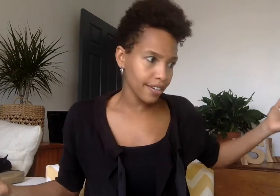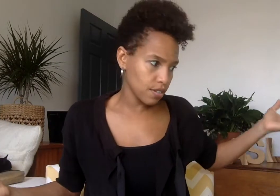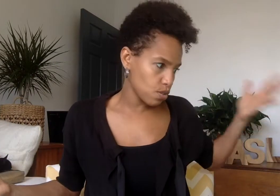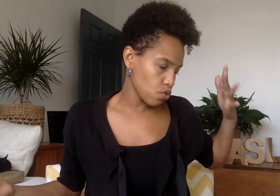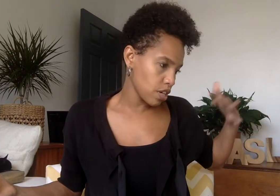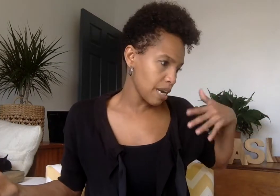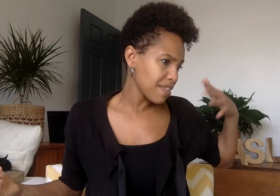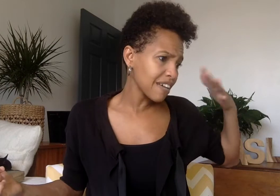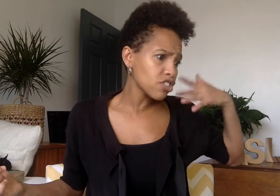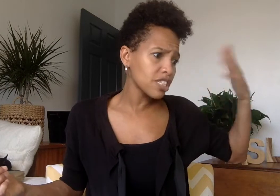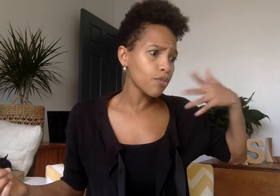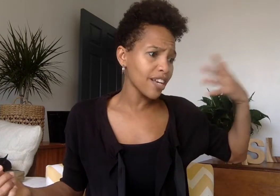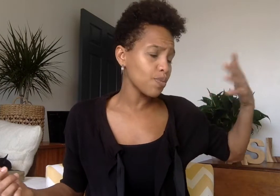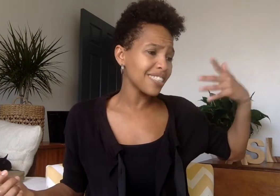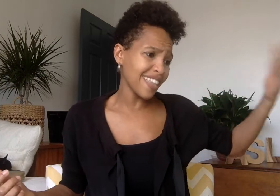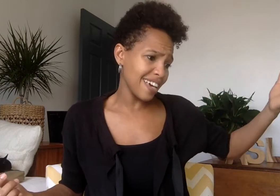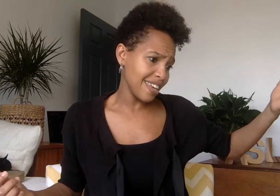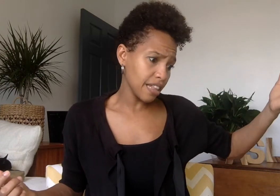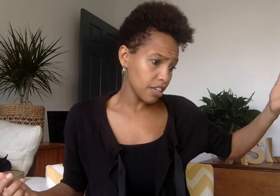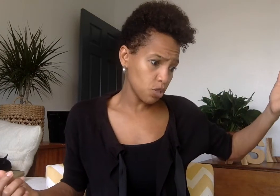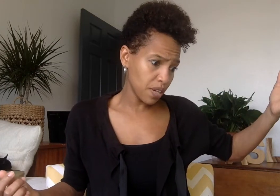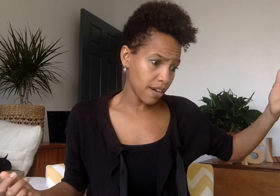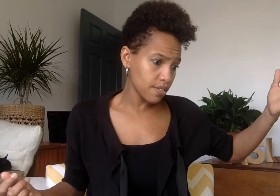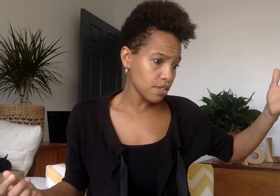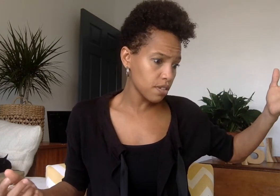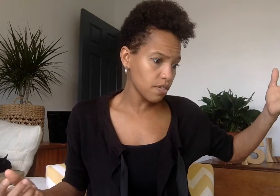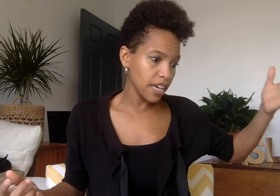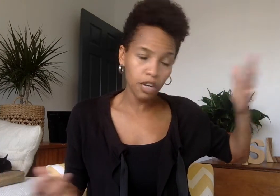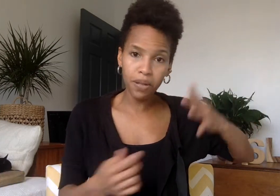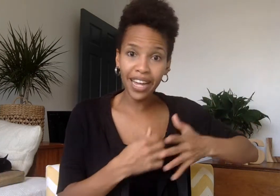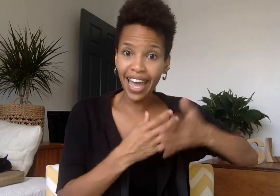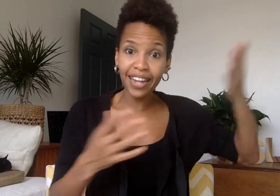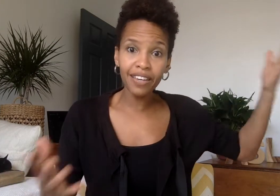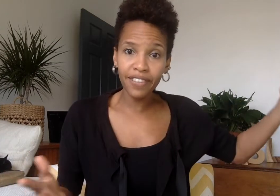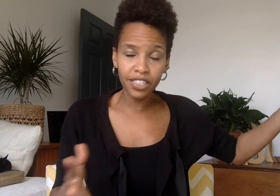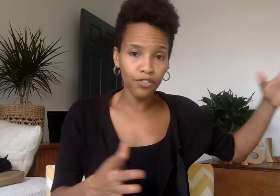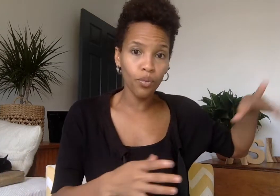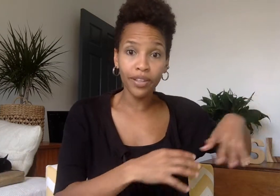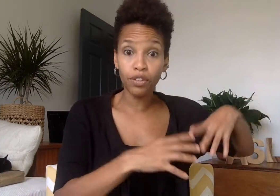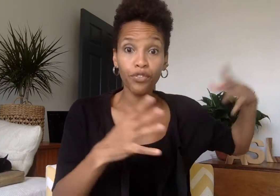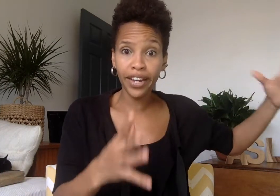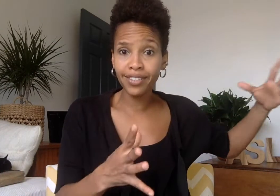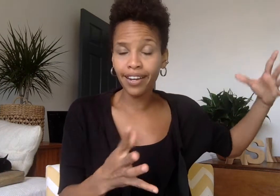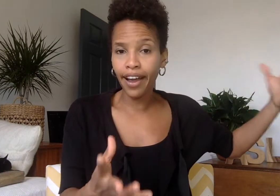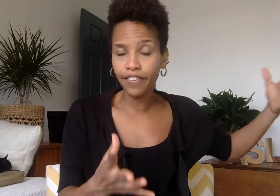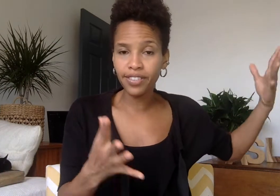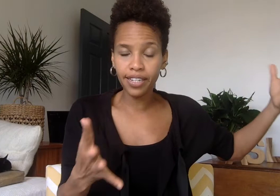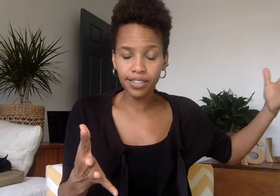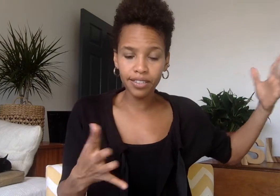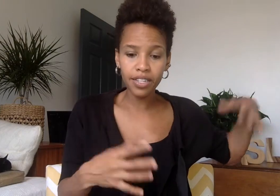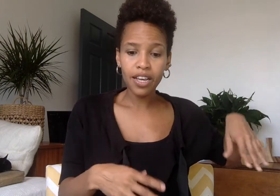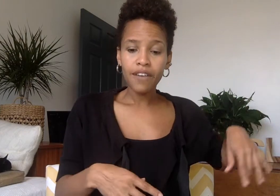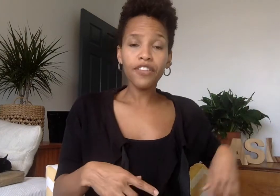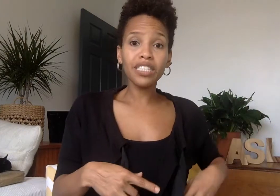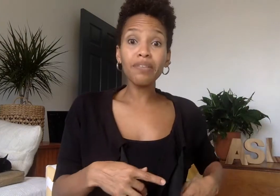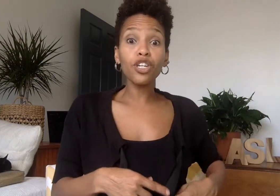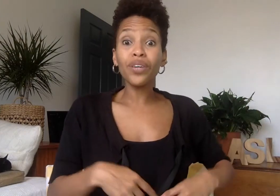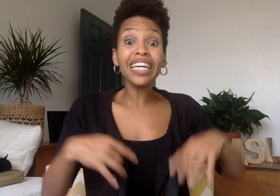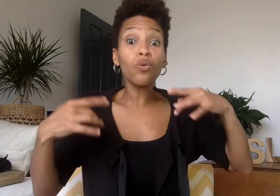palate, and I'm thinking just different ways we say that in English because it could apply to any of these different ways we phrase that kind of sentence. There's somebody who will